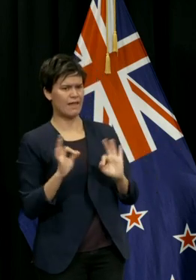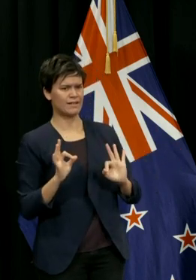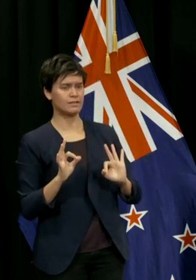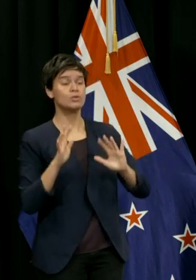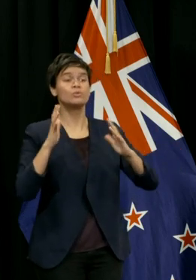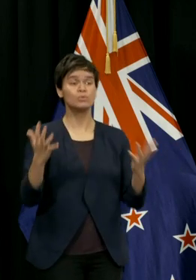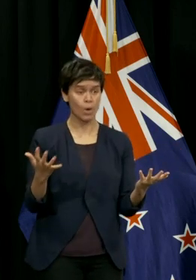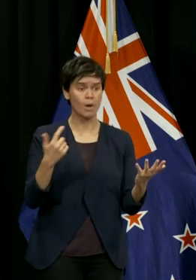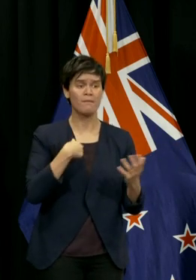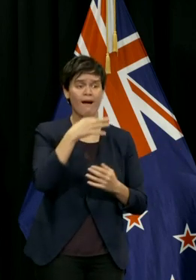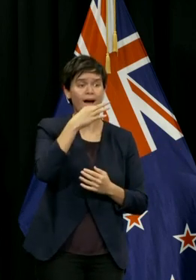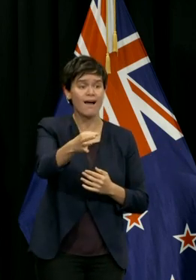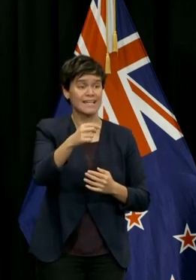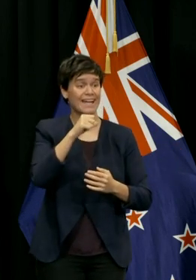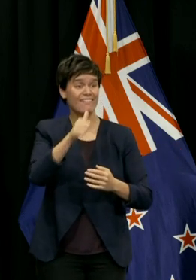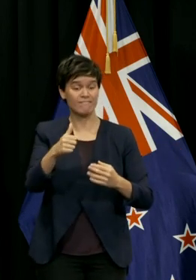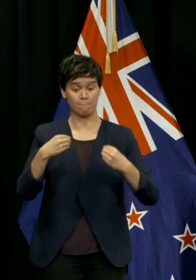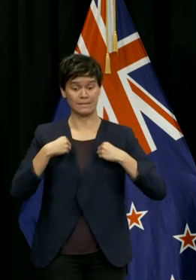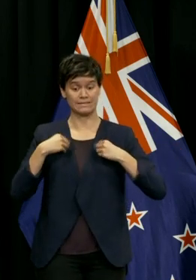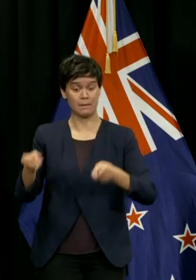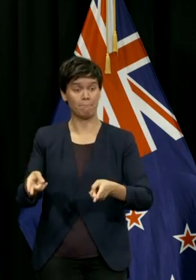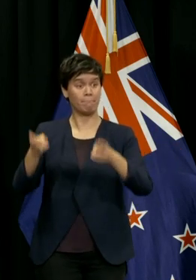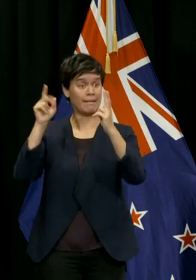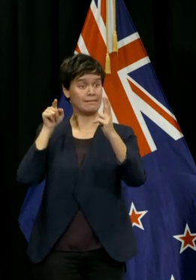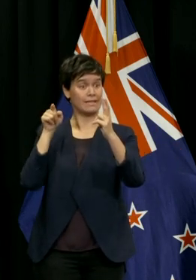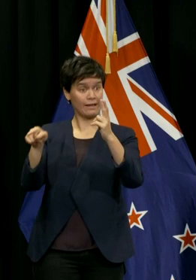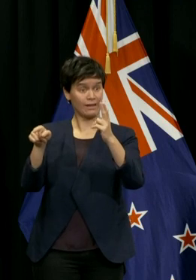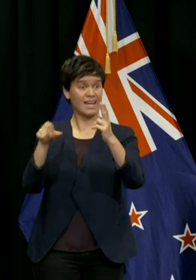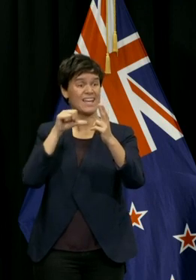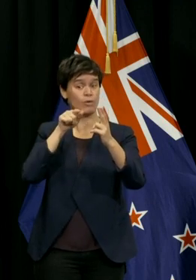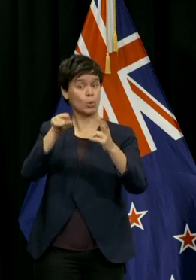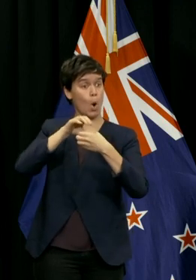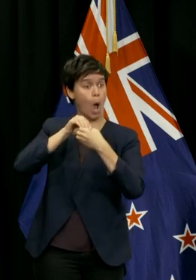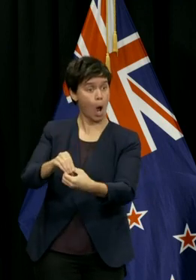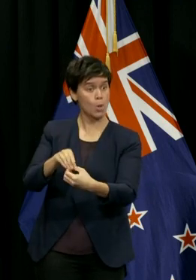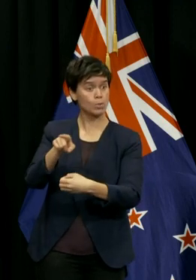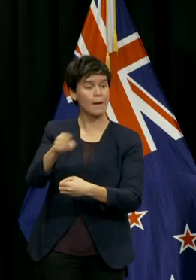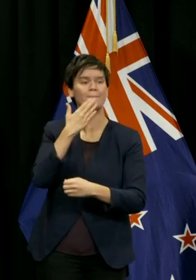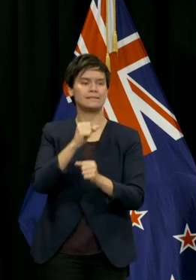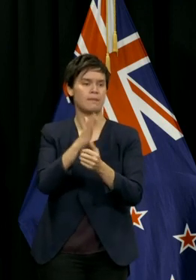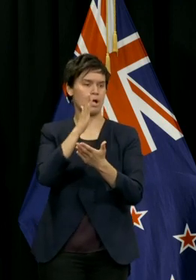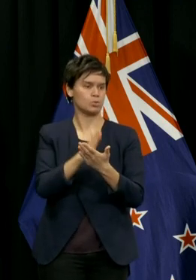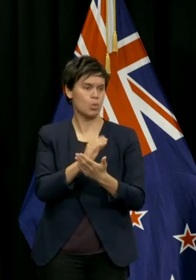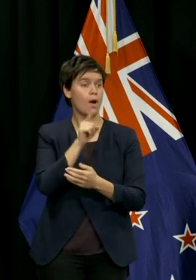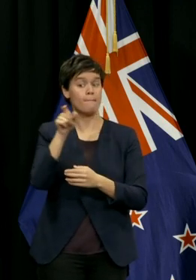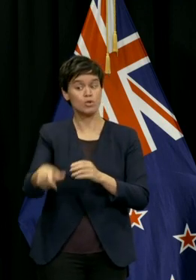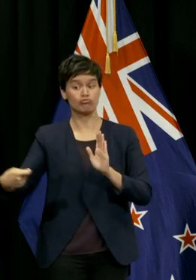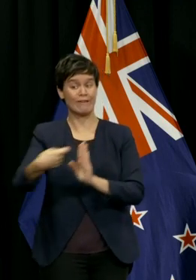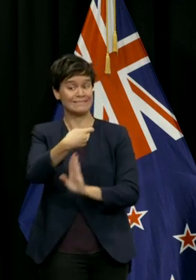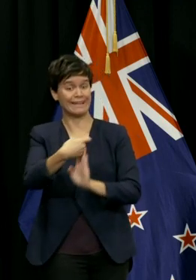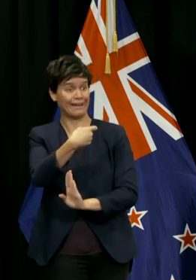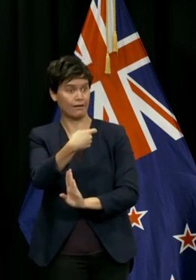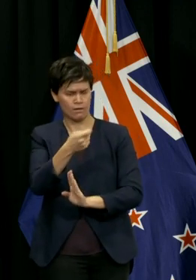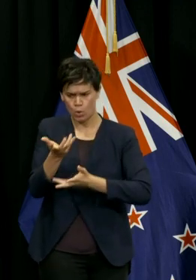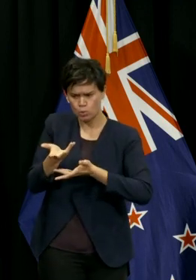landlords of commercial properties to speak to your tenants and ensure that you work together? You will all be far better